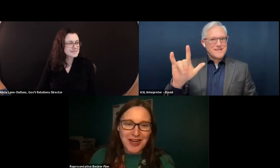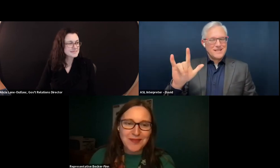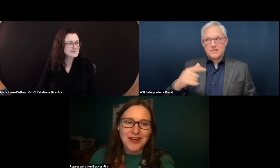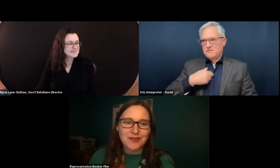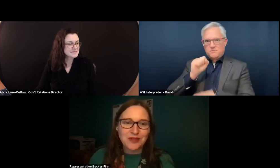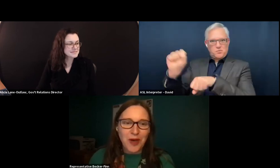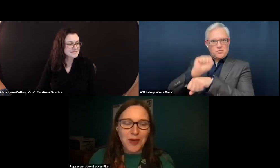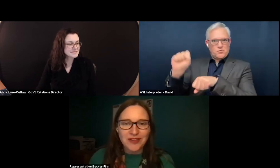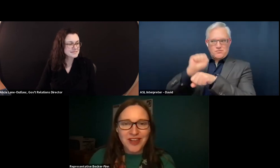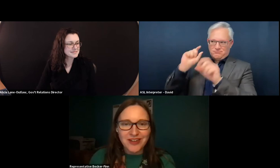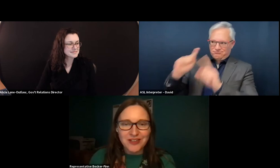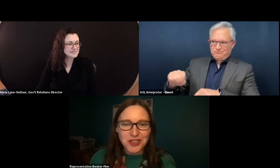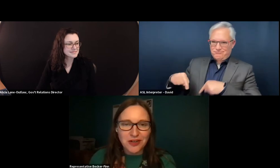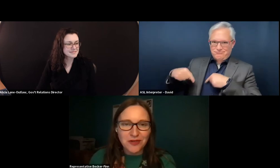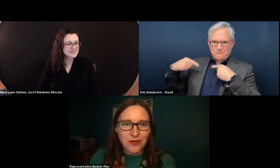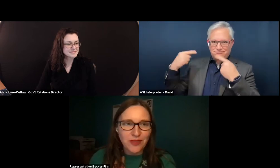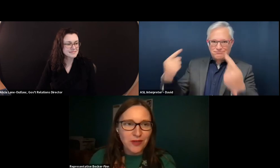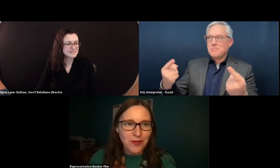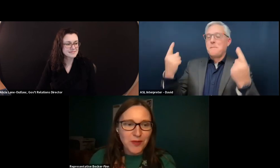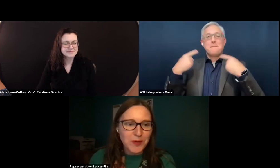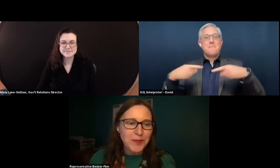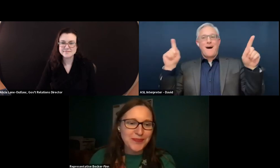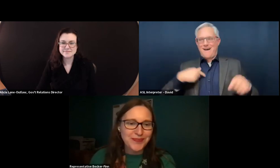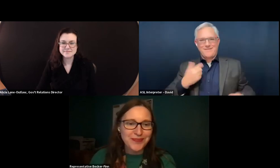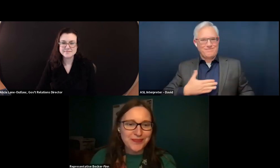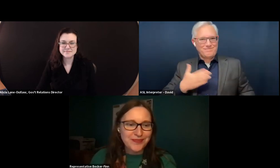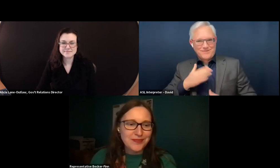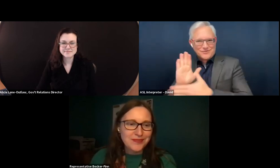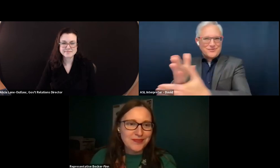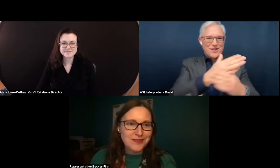long time. So I'm excited to share it with other people.